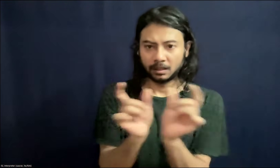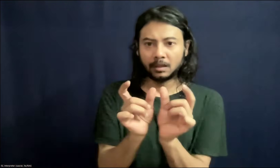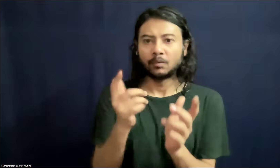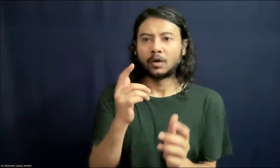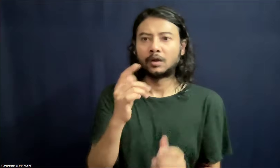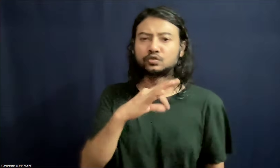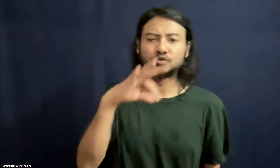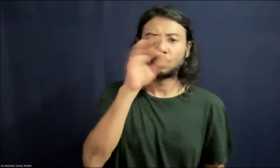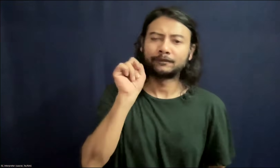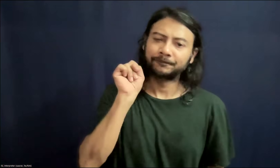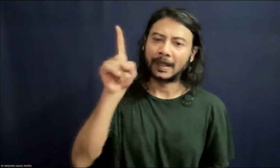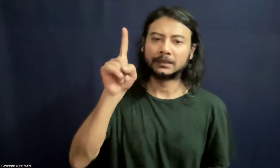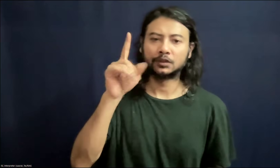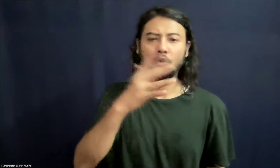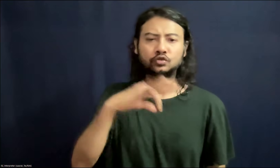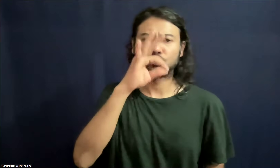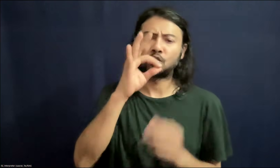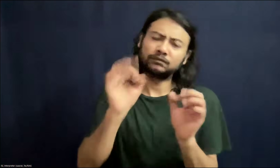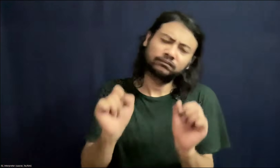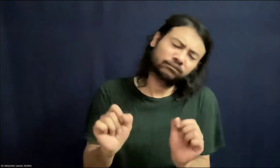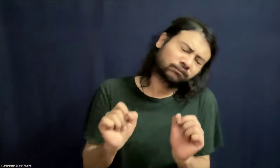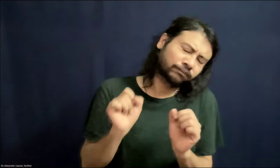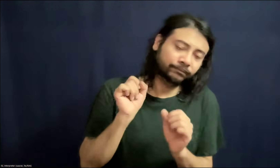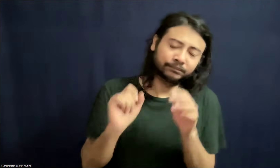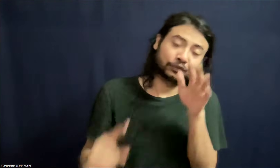Okay, so that is the meaning of Paramatma.